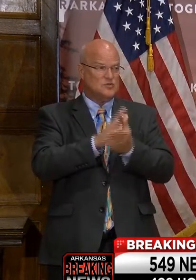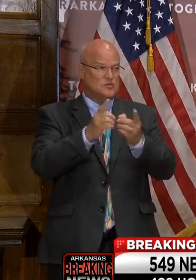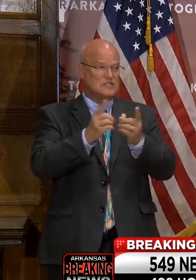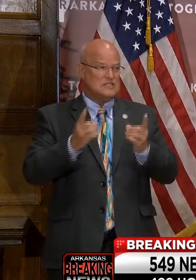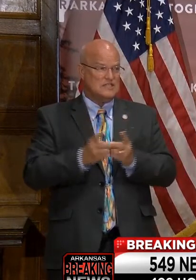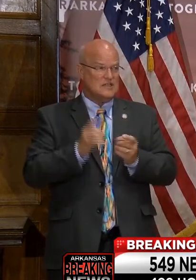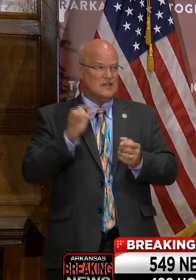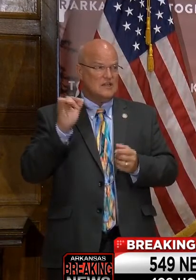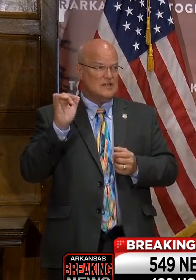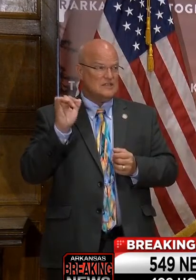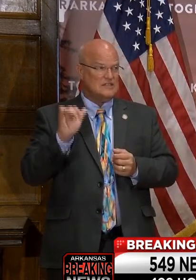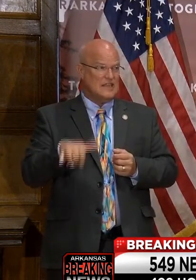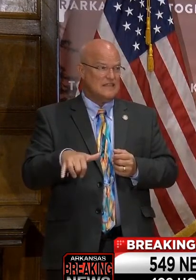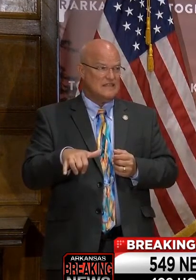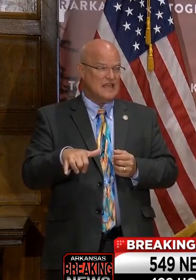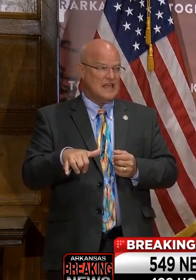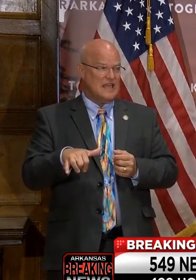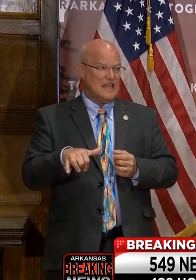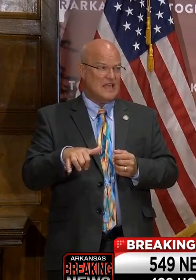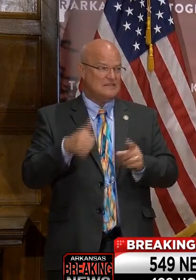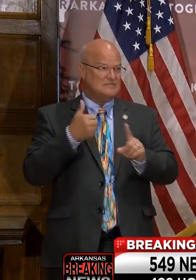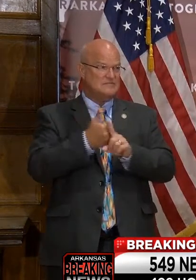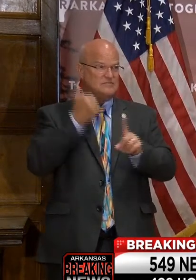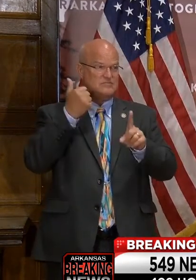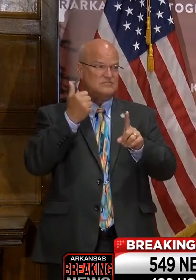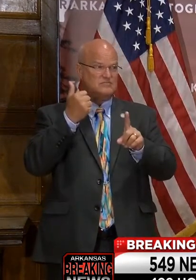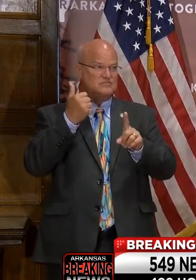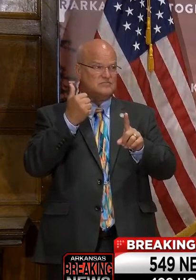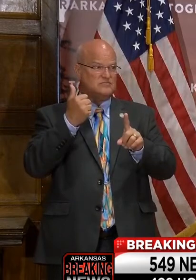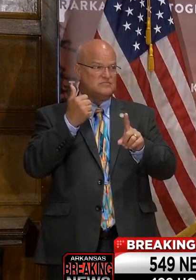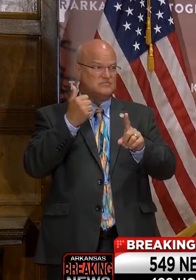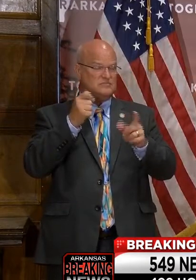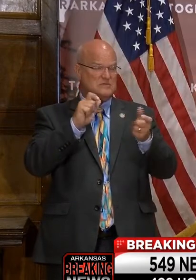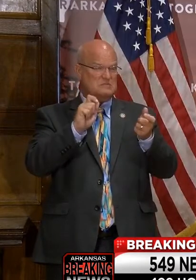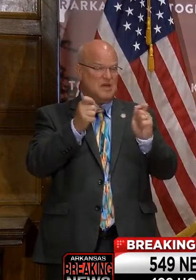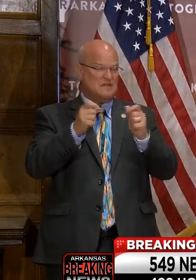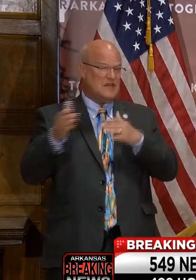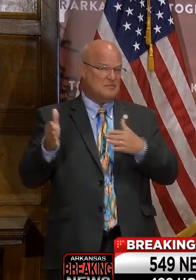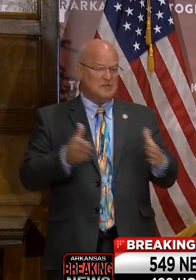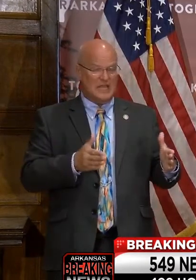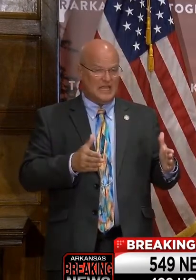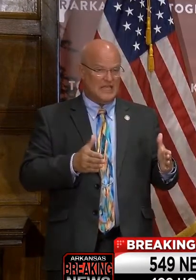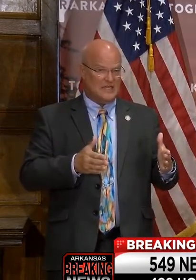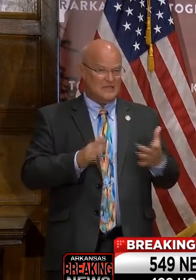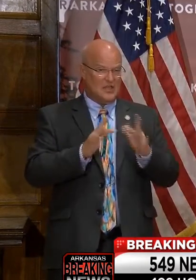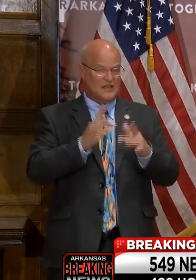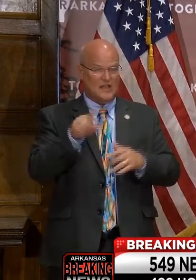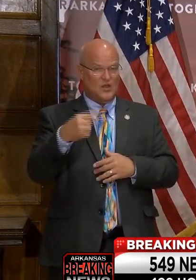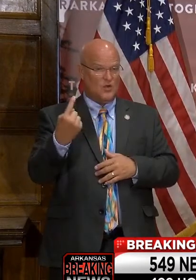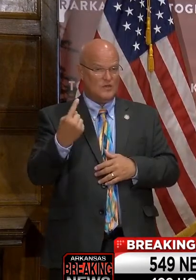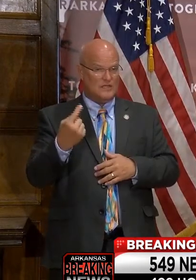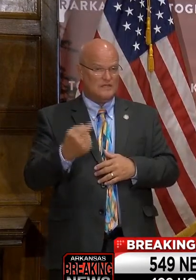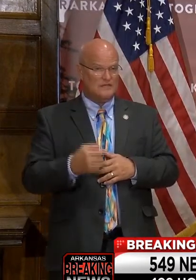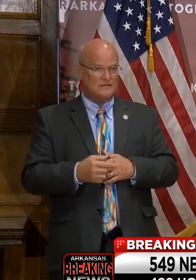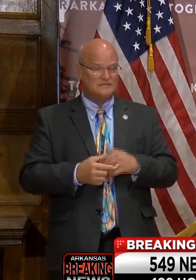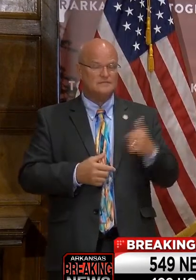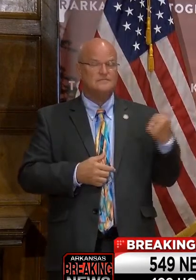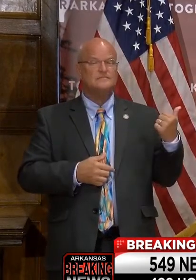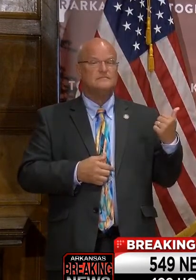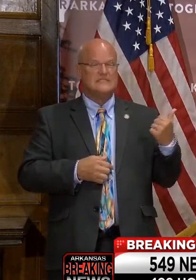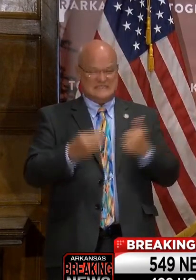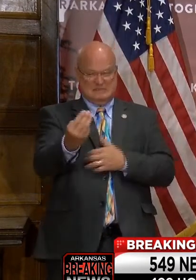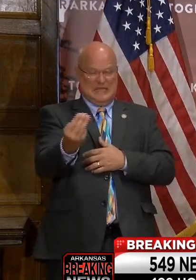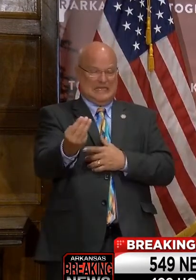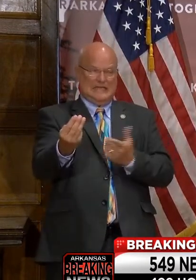would be right off the bat starting with some kind of modified plan like online only instruction? It's next